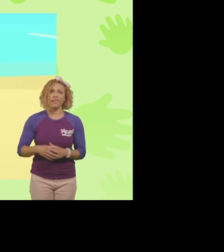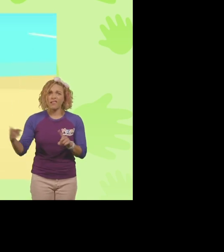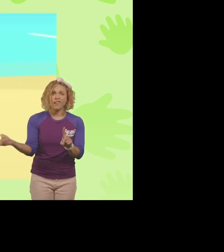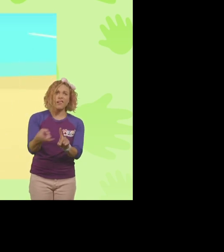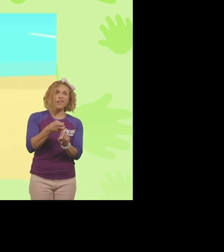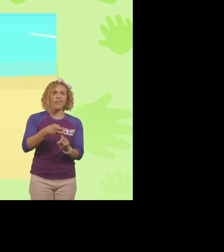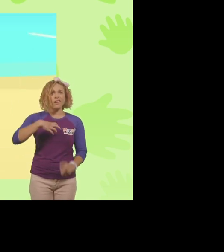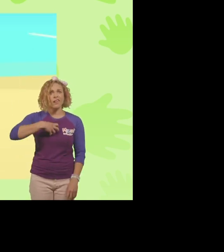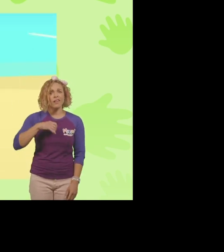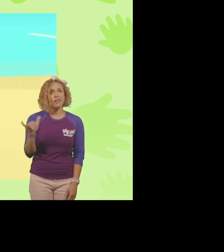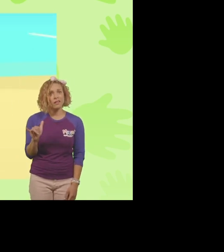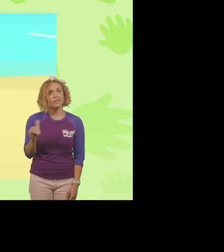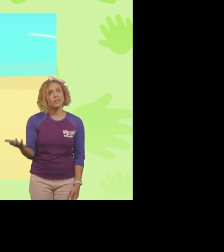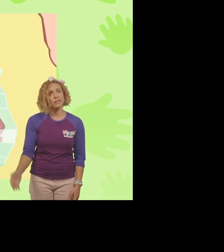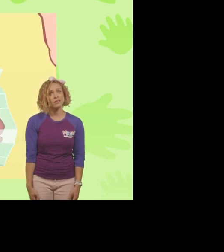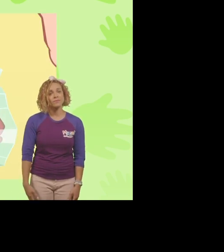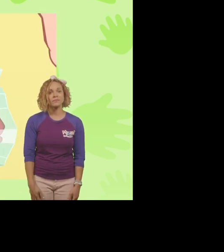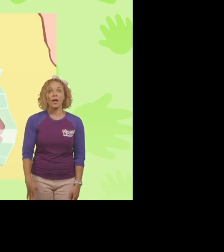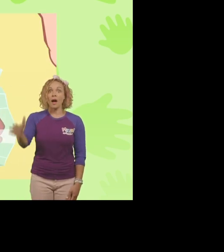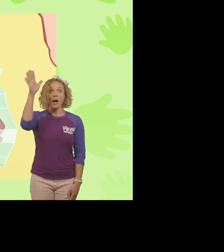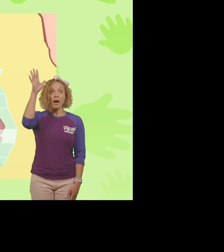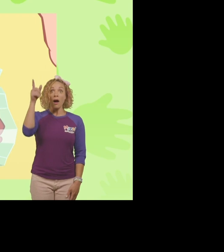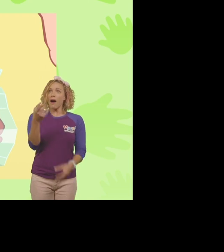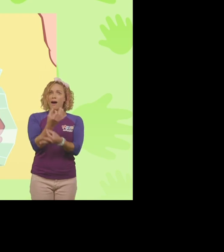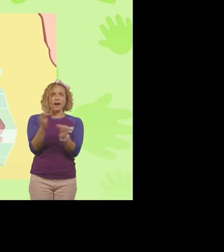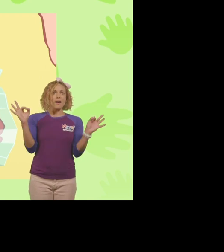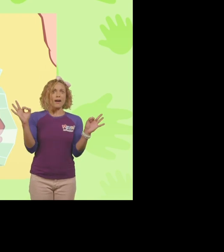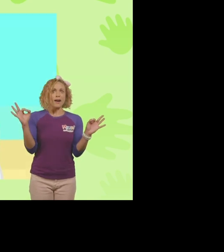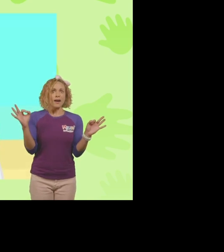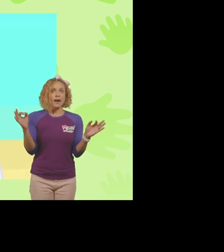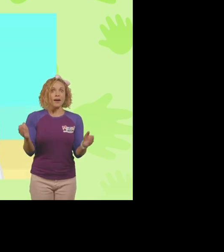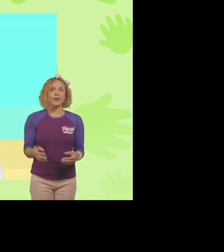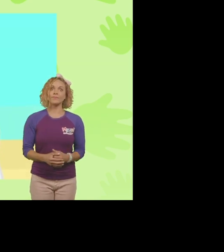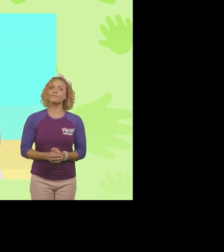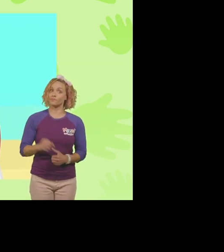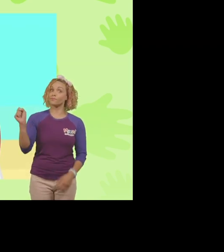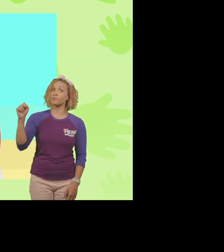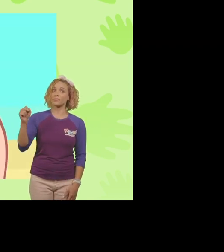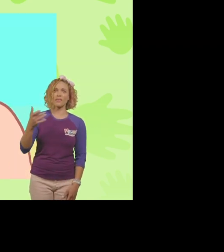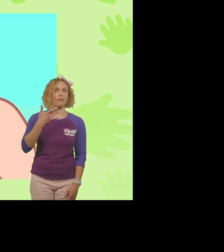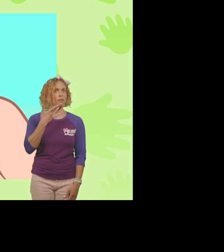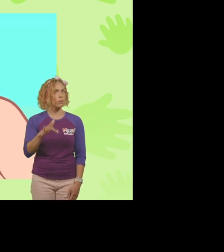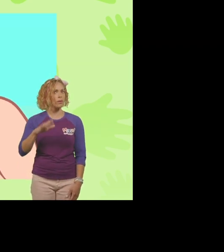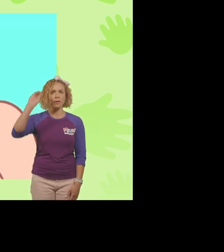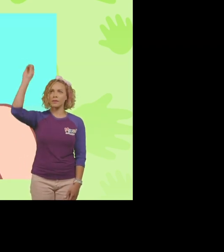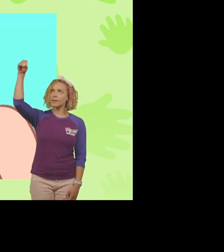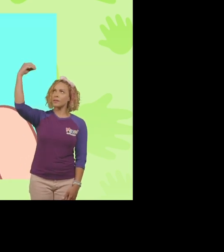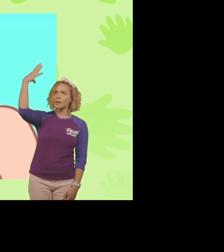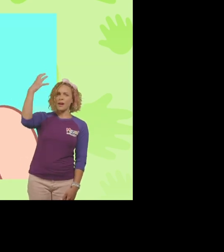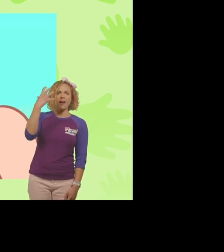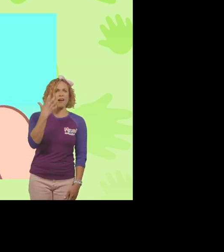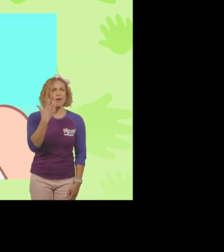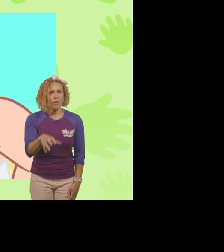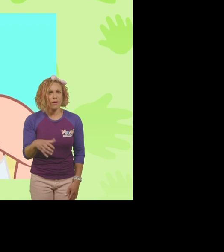So, they got Morphle too, huh? Daddy, you're free. Yeah, we're lucky the sun is so